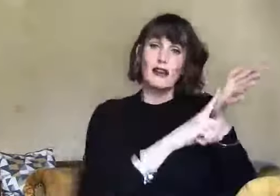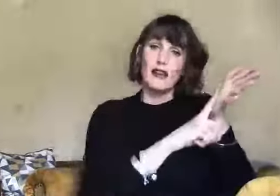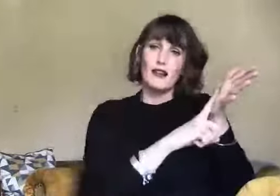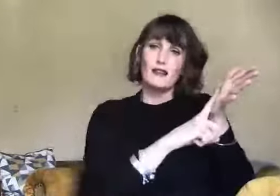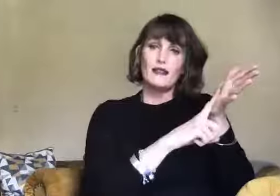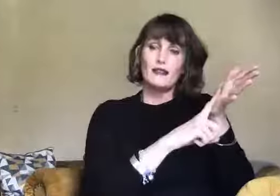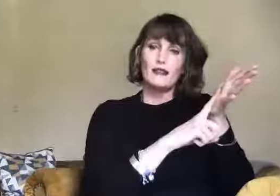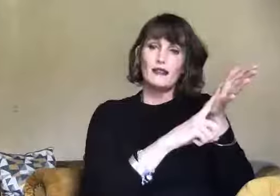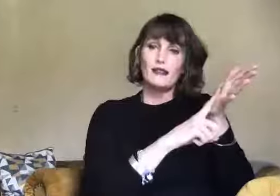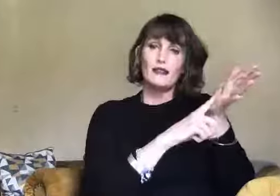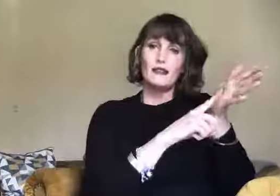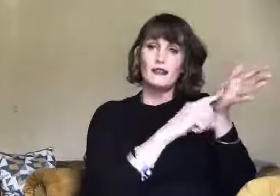L,